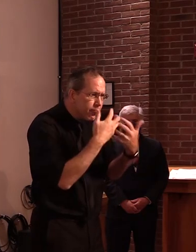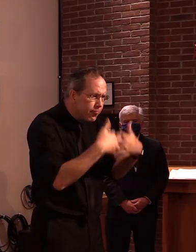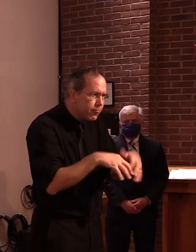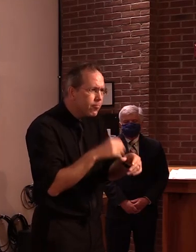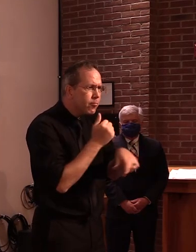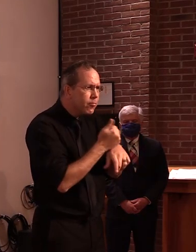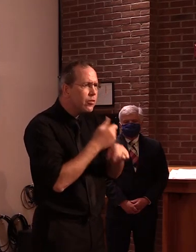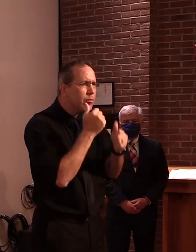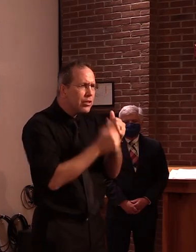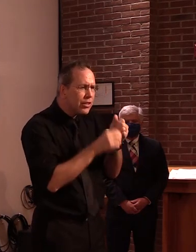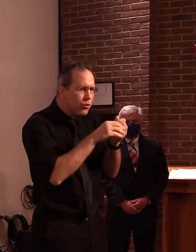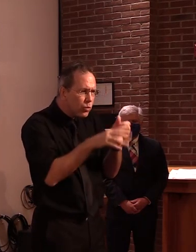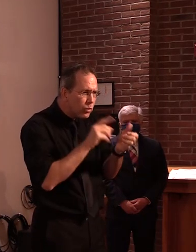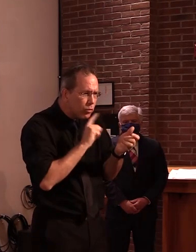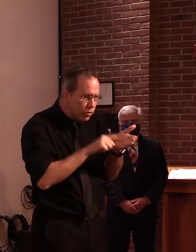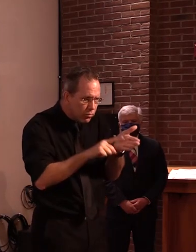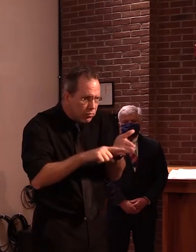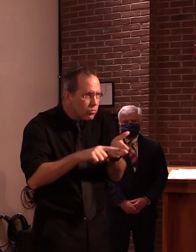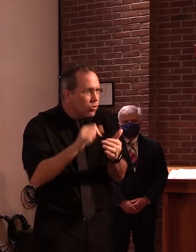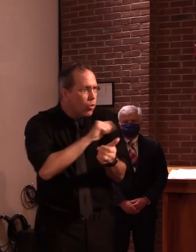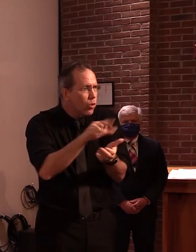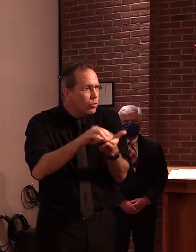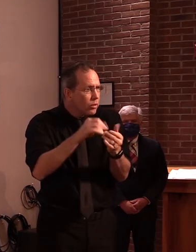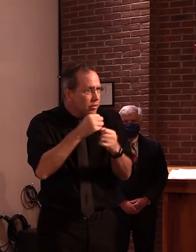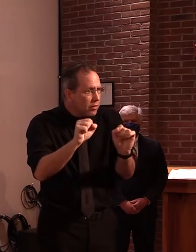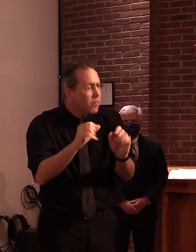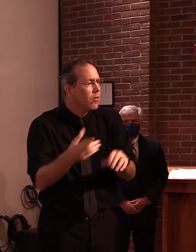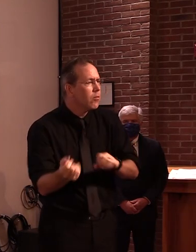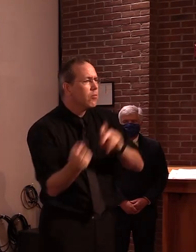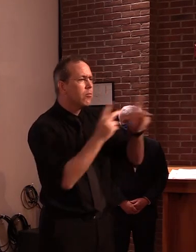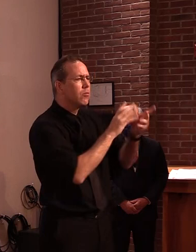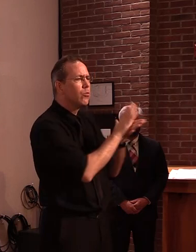to September 8th, they start reaching out to families then?